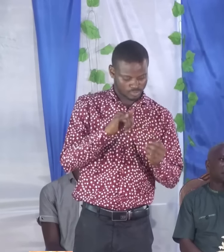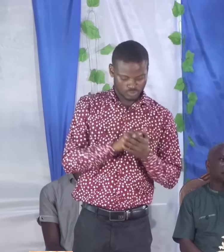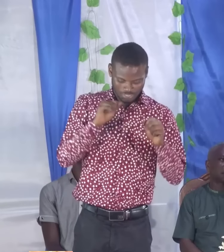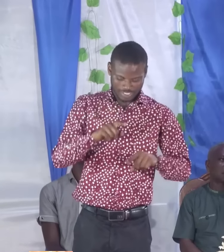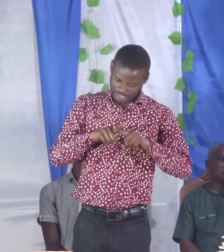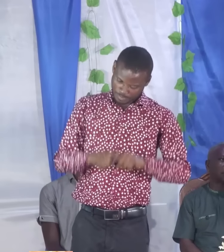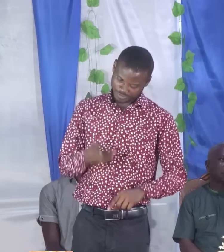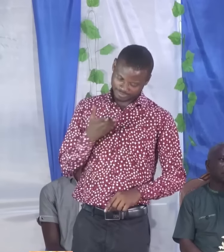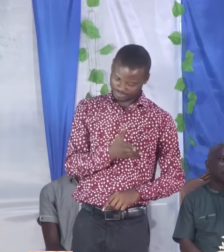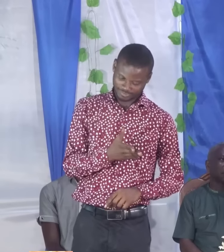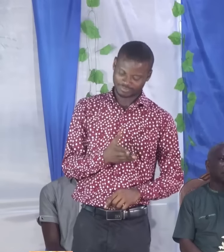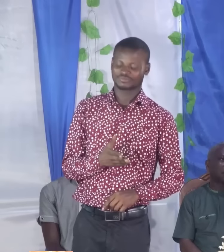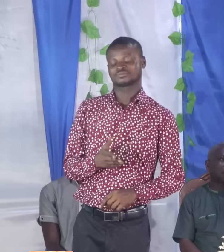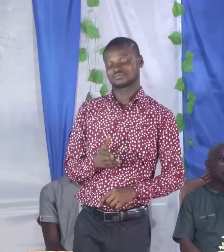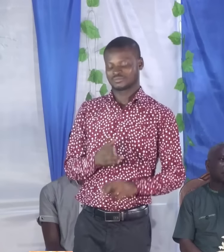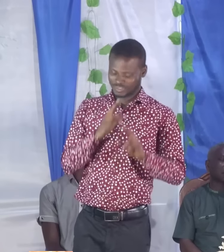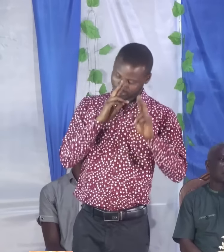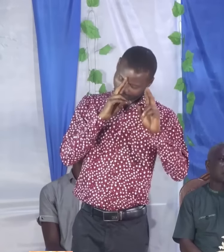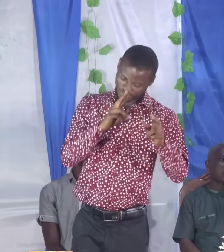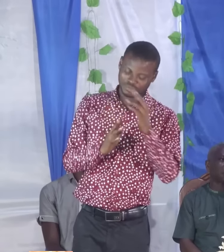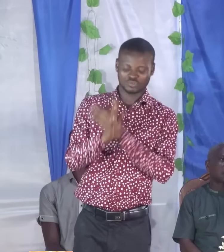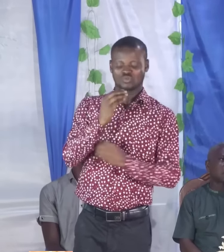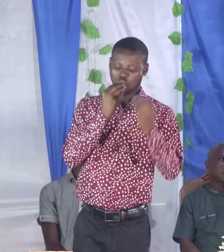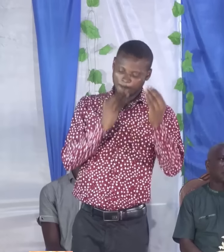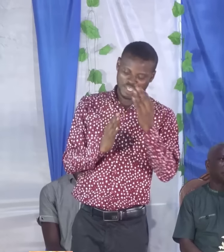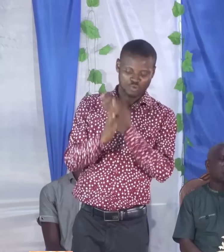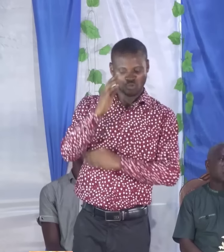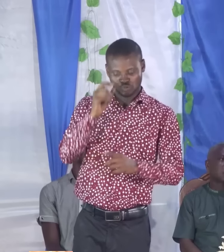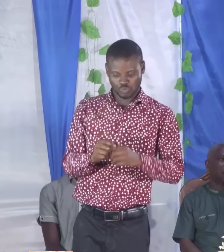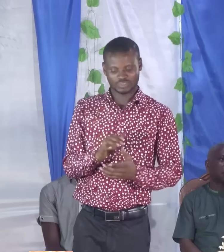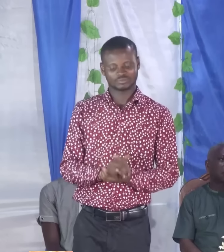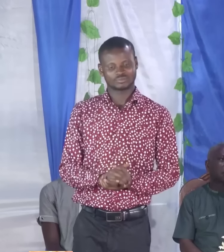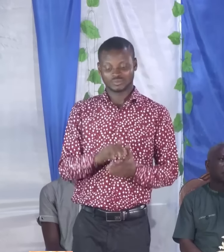31 to 46 no ma fulfill ni na e wo Ghana